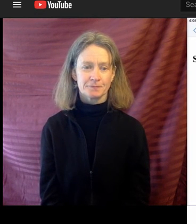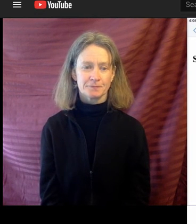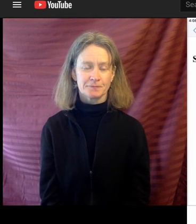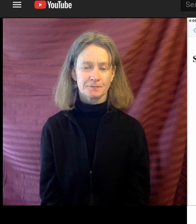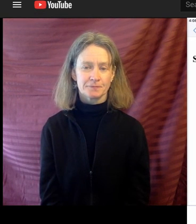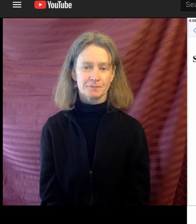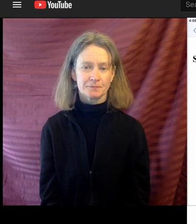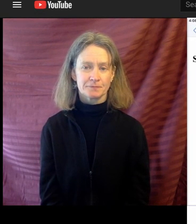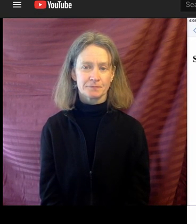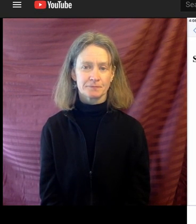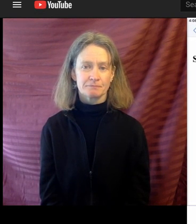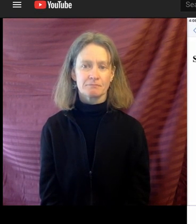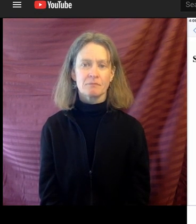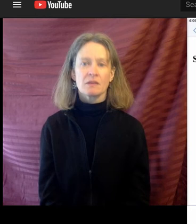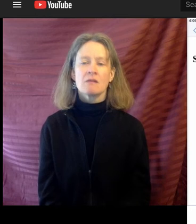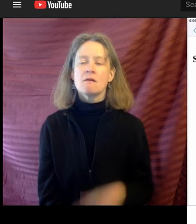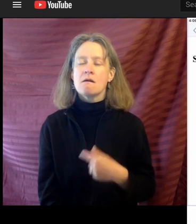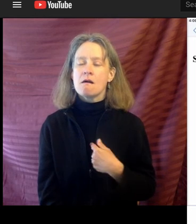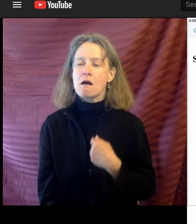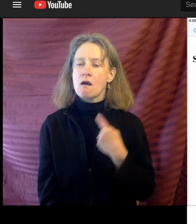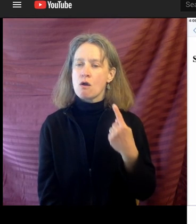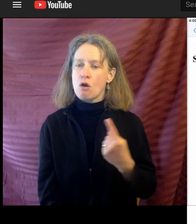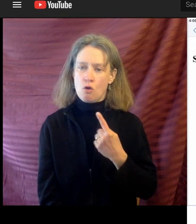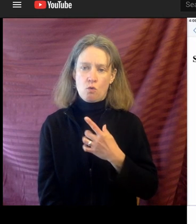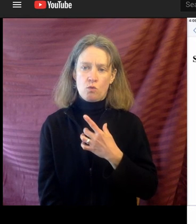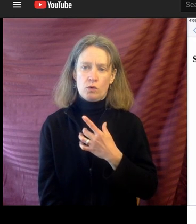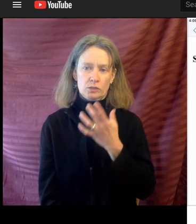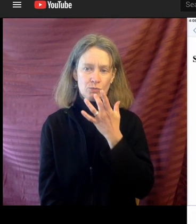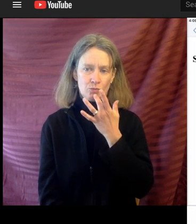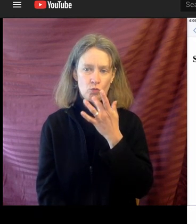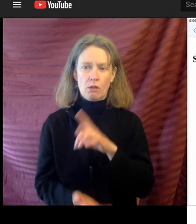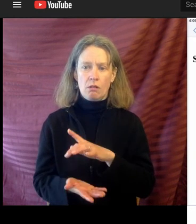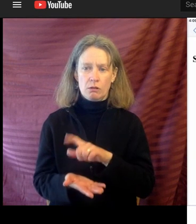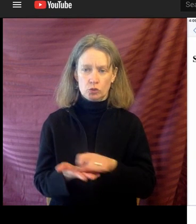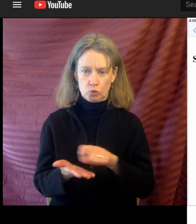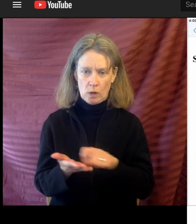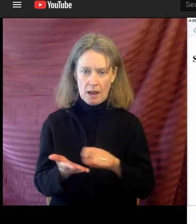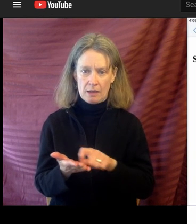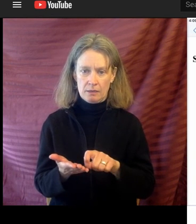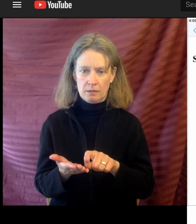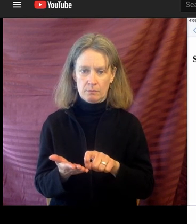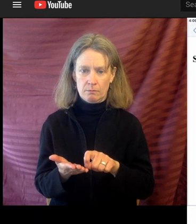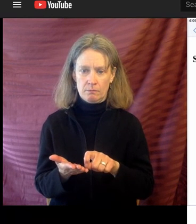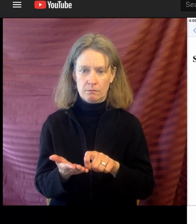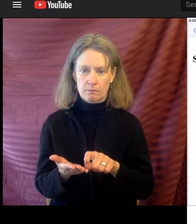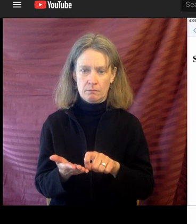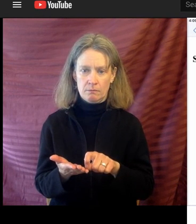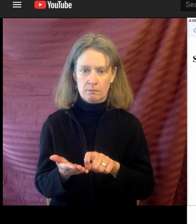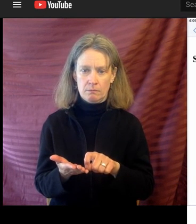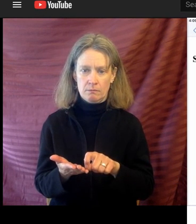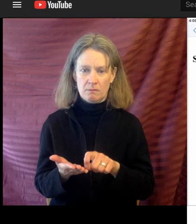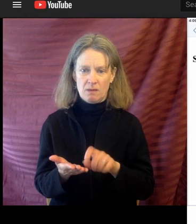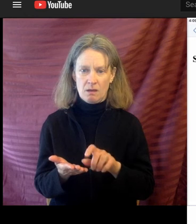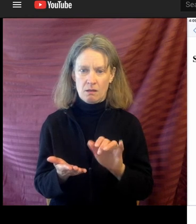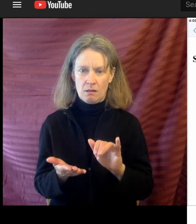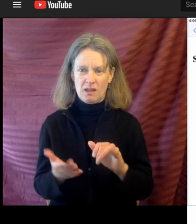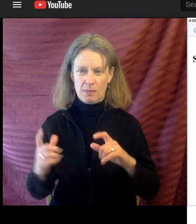And I always like to write these as points. So this would be